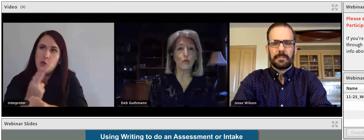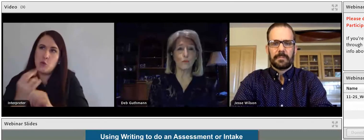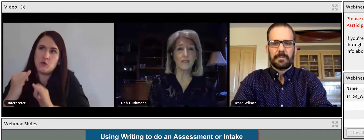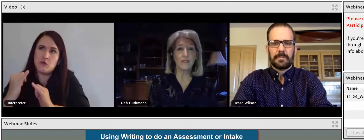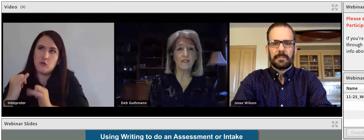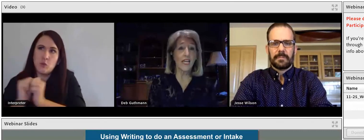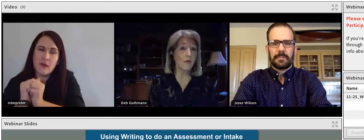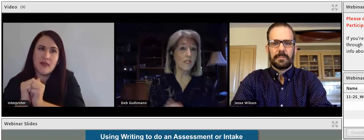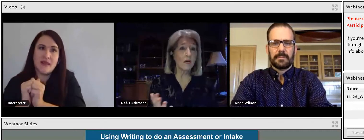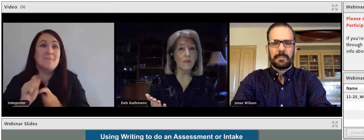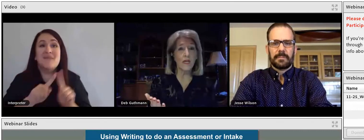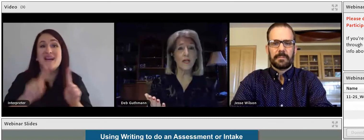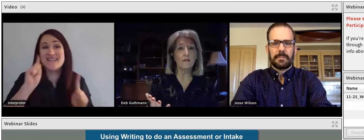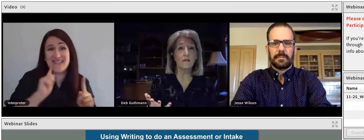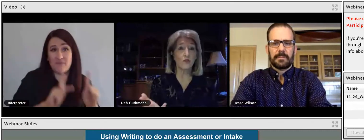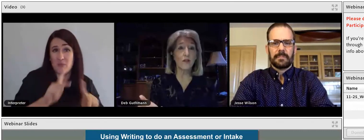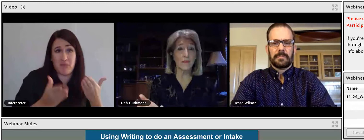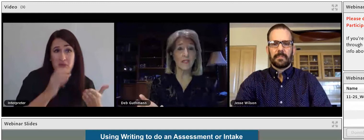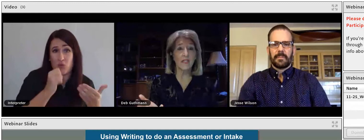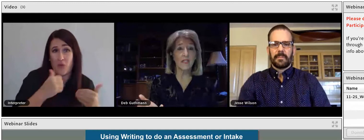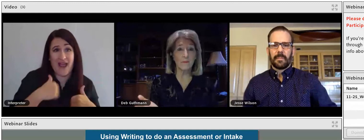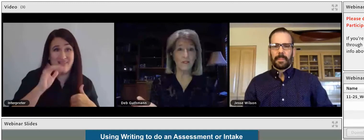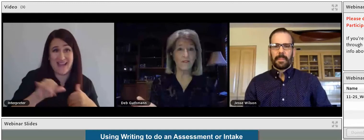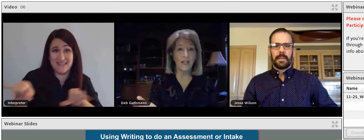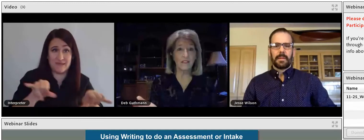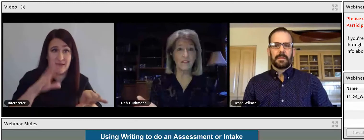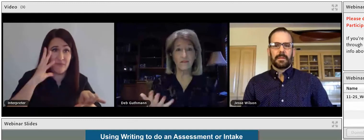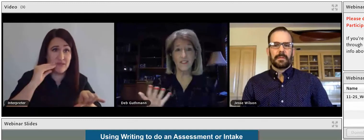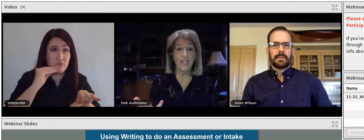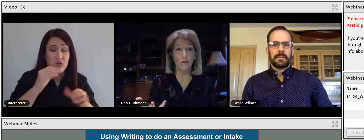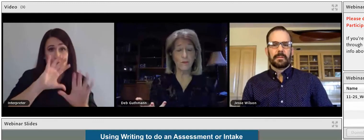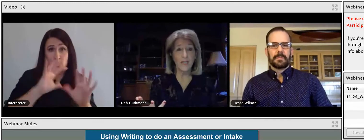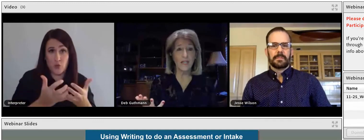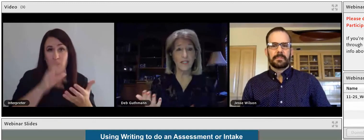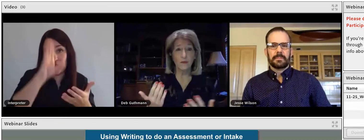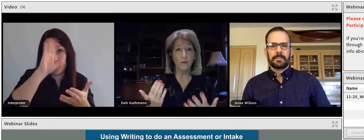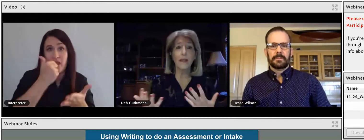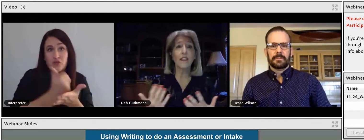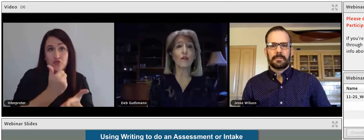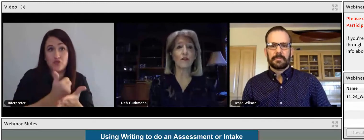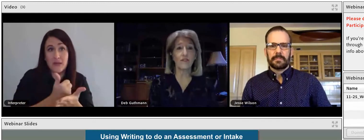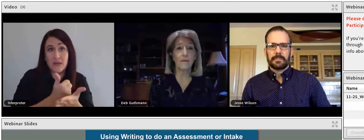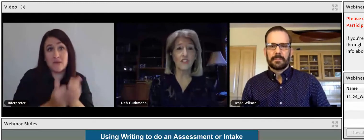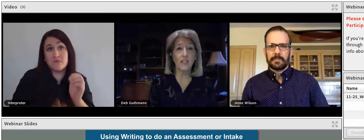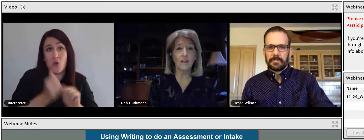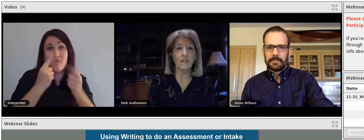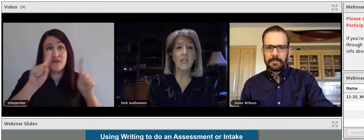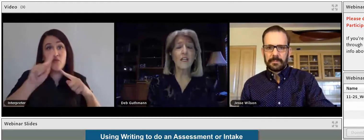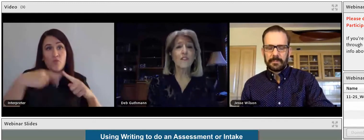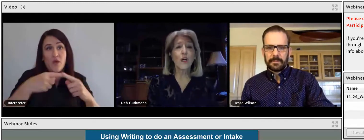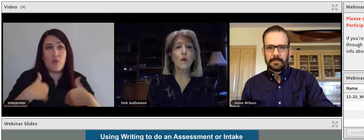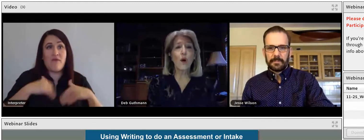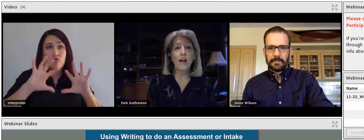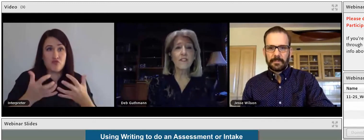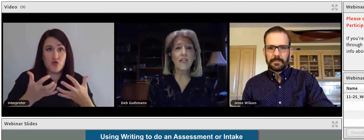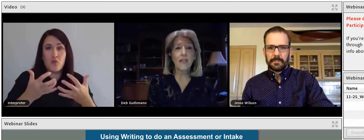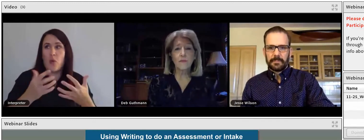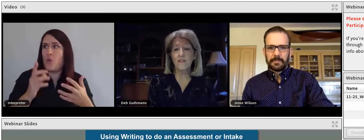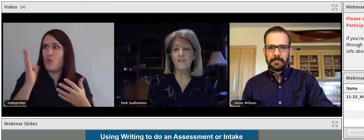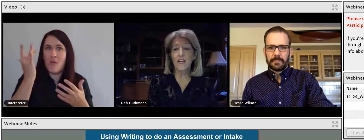experienced groups, and we know that treatment is most effective in group settings where we can learn from each other.